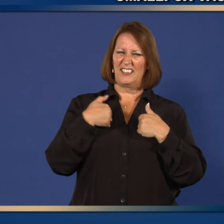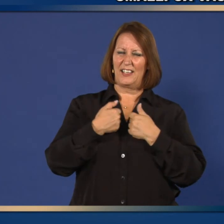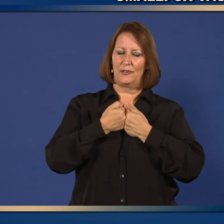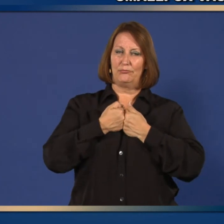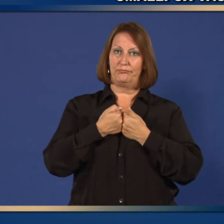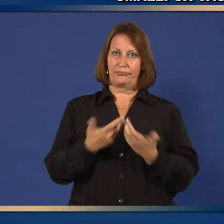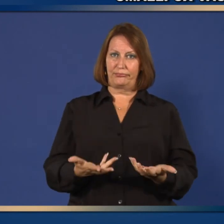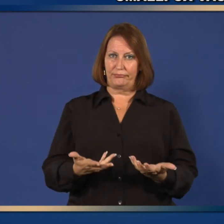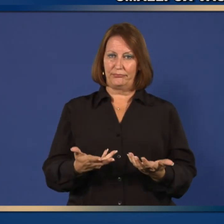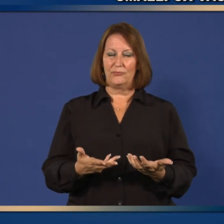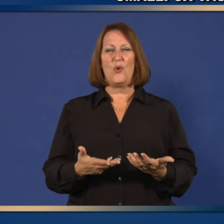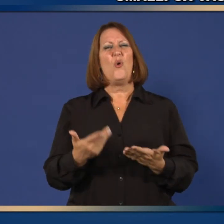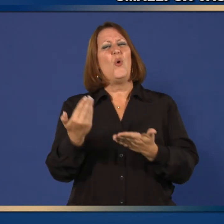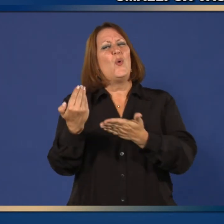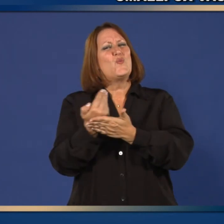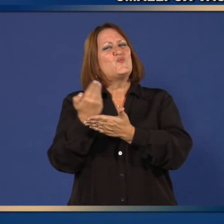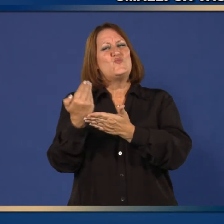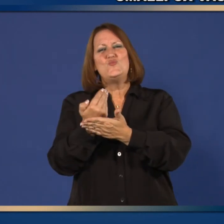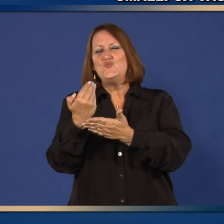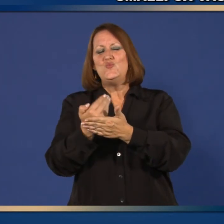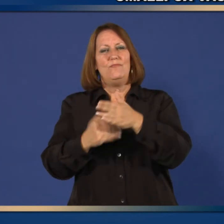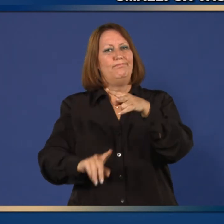unusual fatigue.